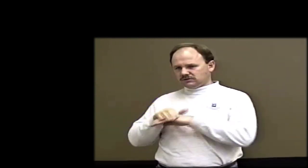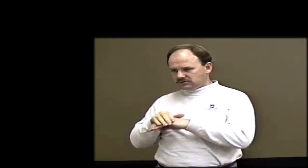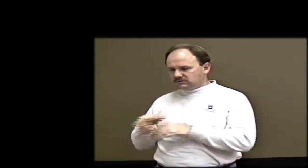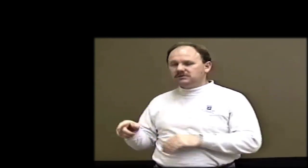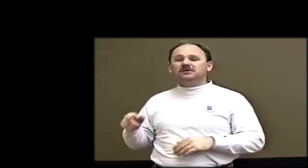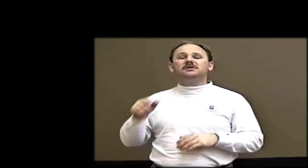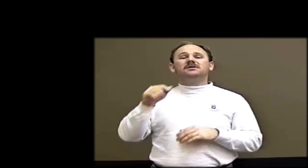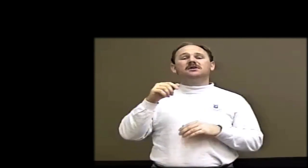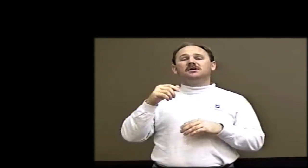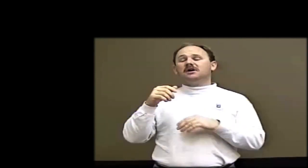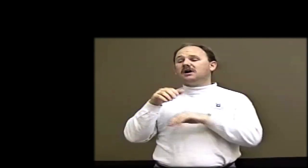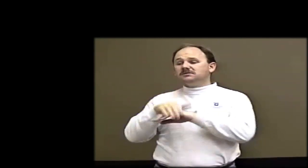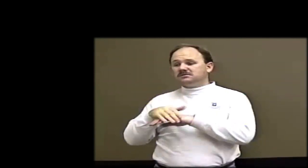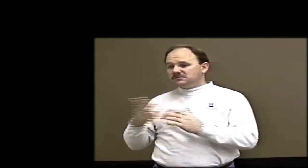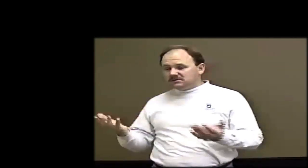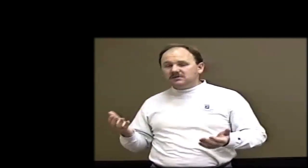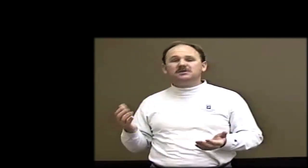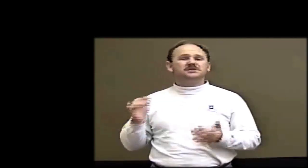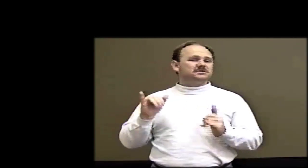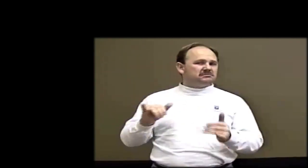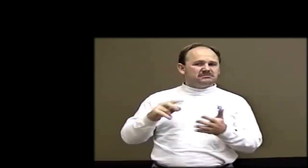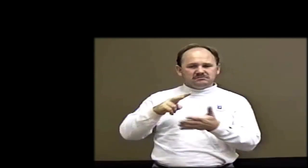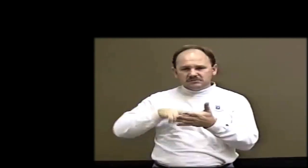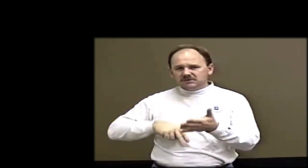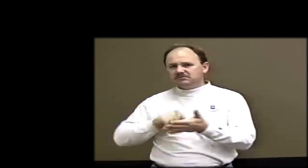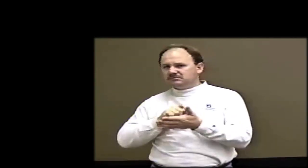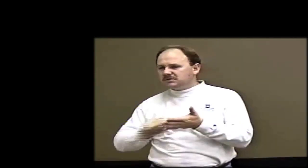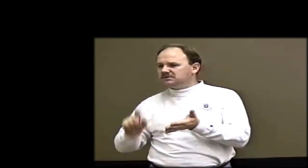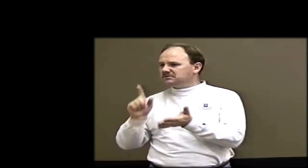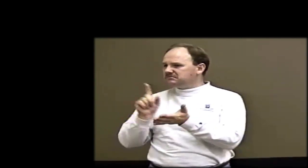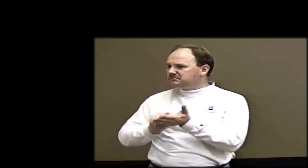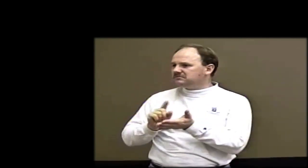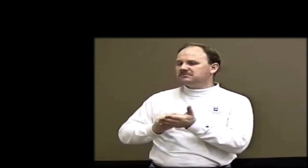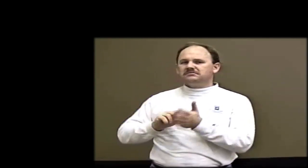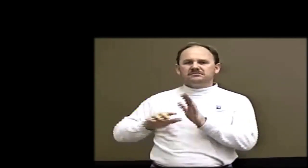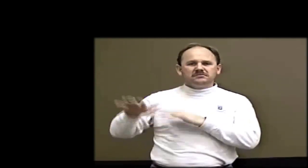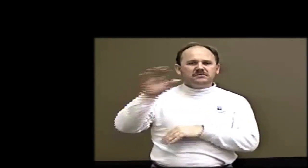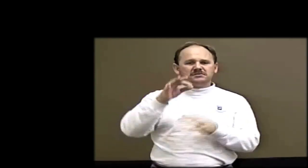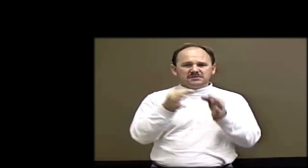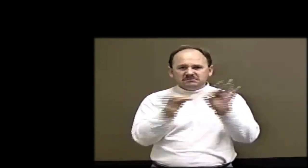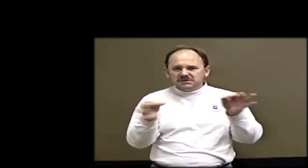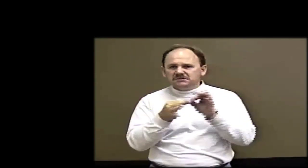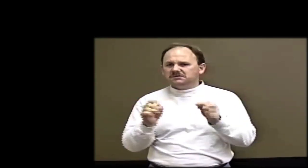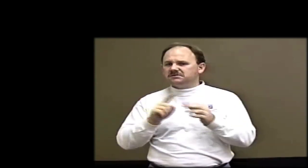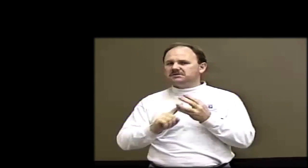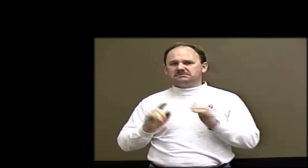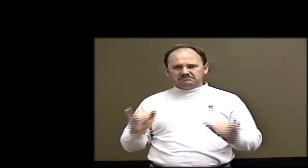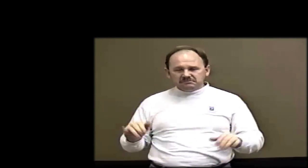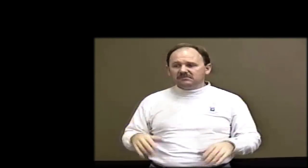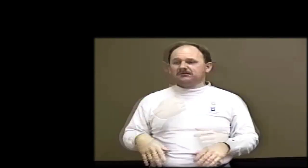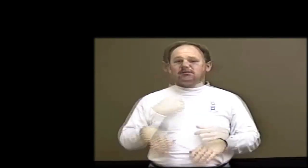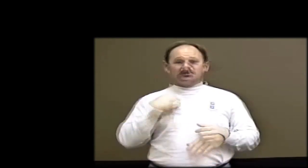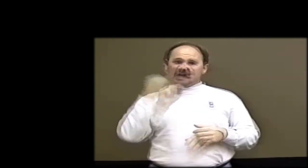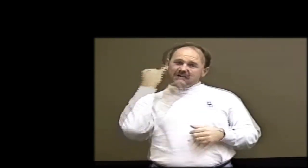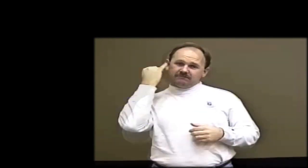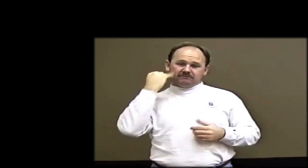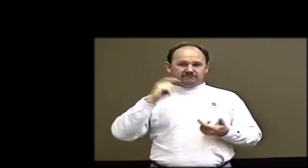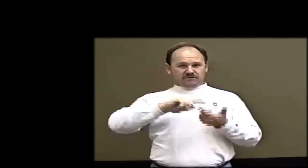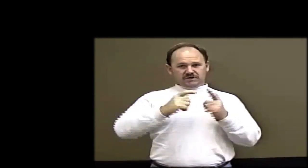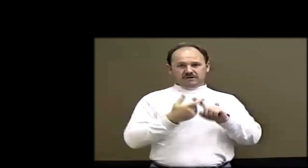Language. Here I use both English and ASL for everyday communication. I still use English for reading and writing and ASL to